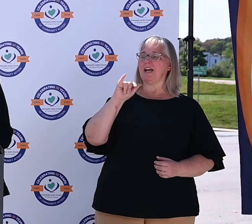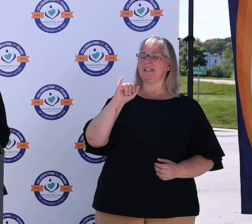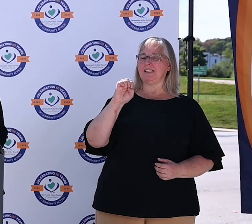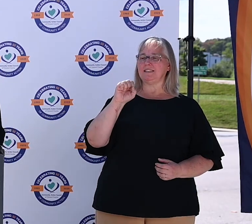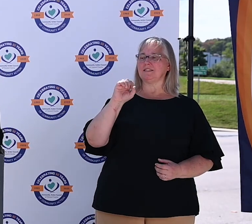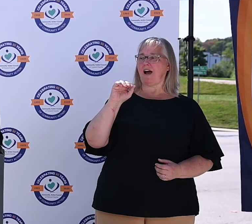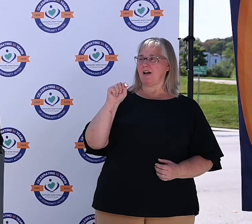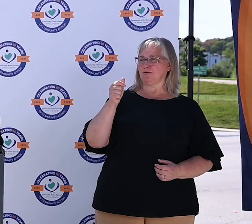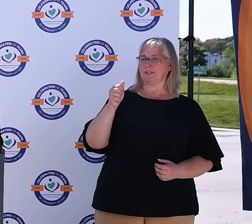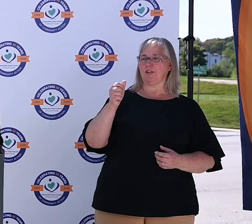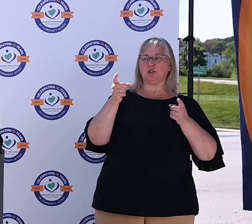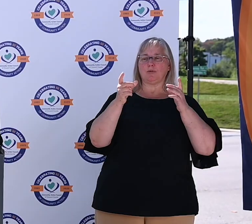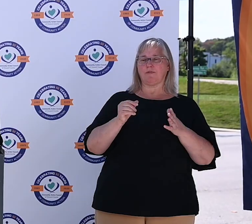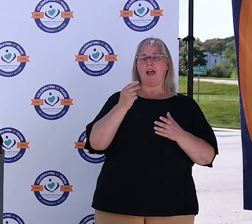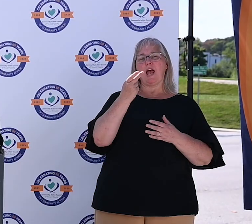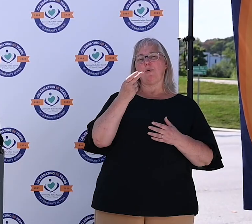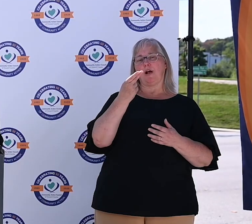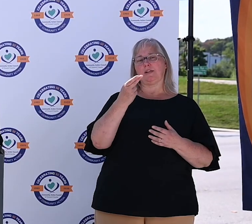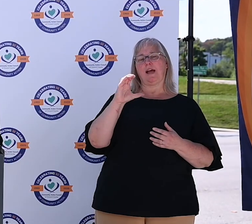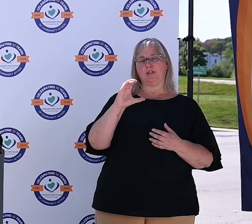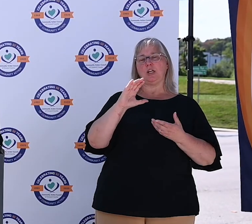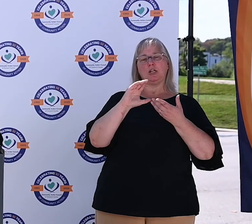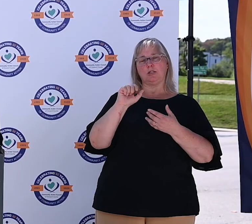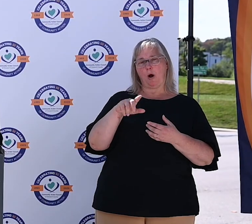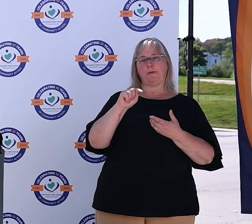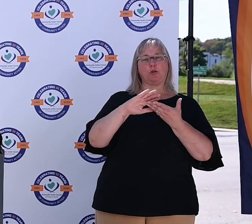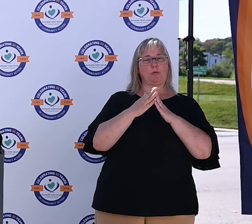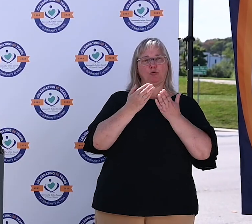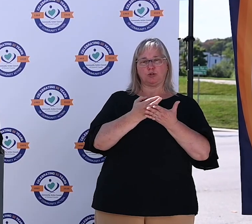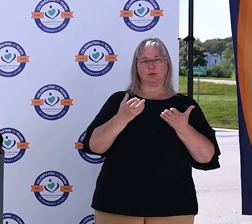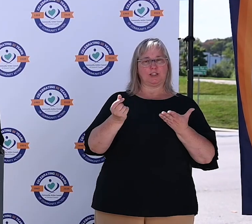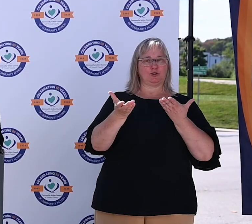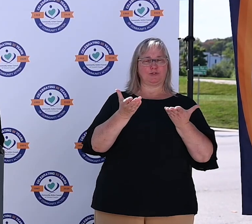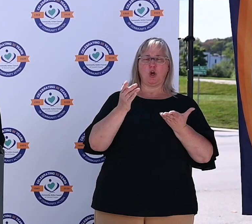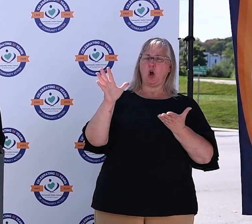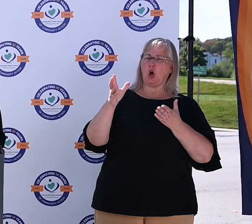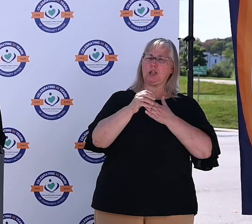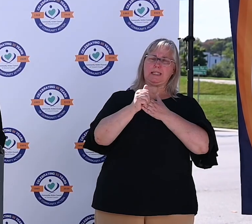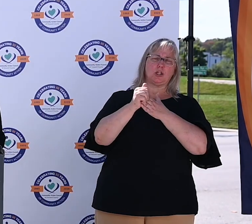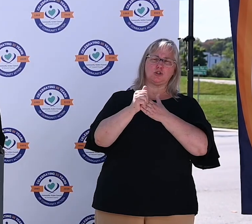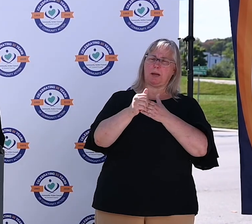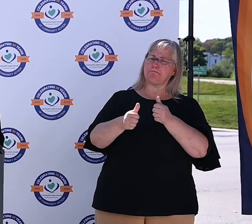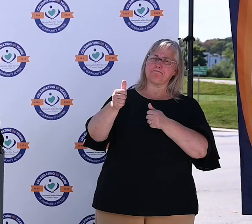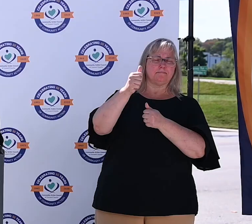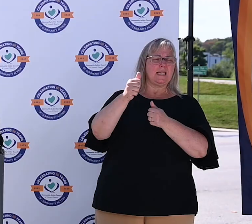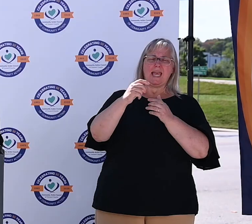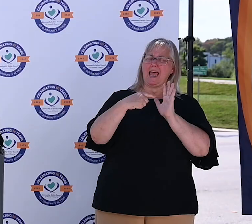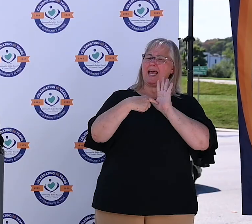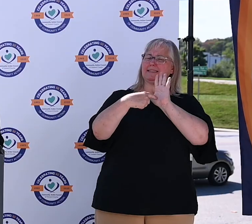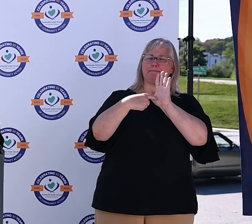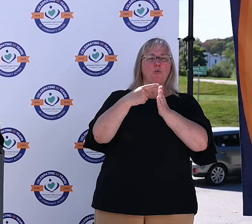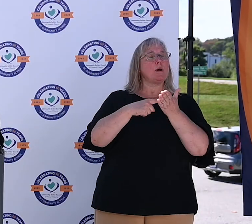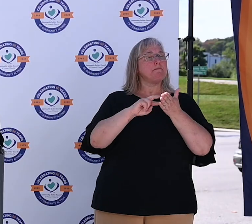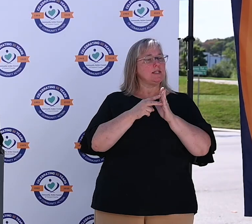who is the Director of Howard County Department, Community Resources and Services. Her leadership exemplifies what it